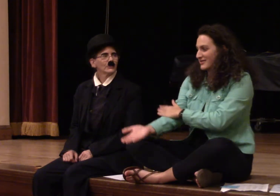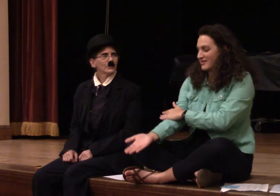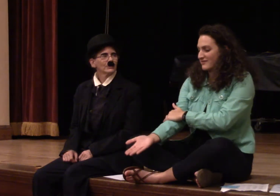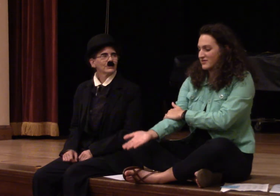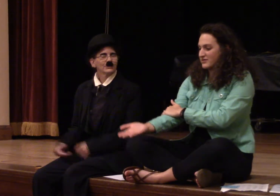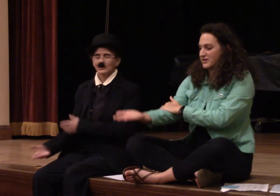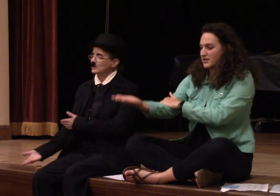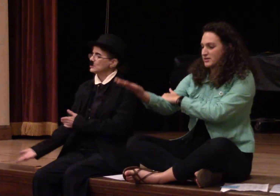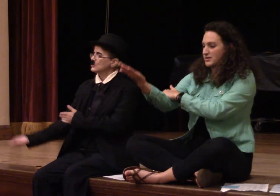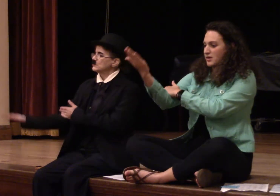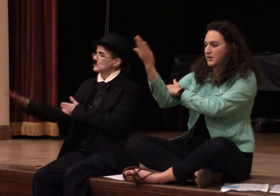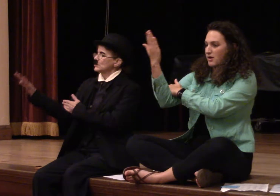So the sun's coming up.